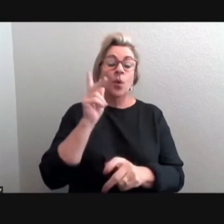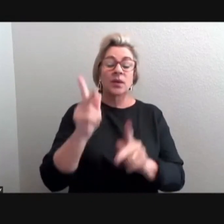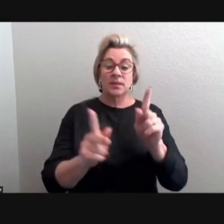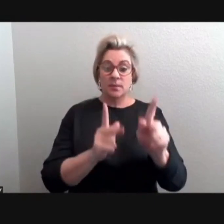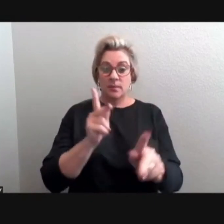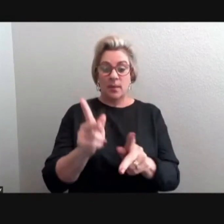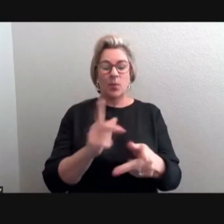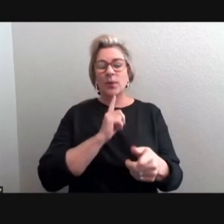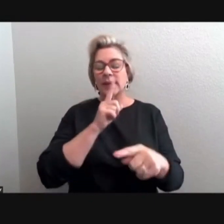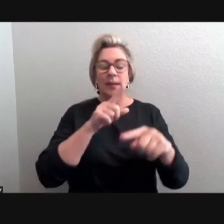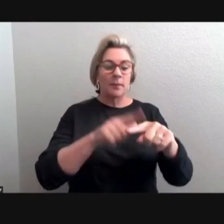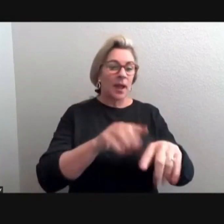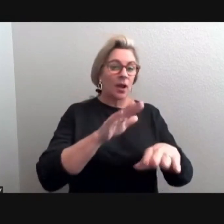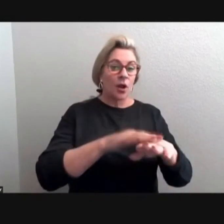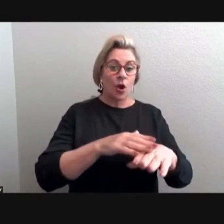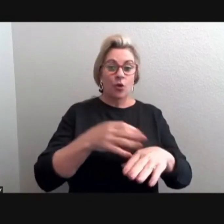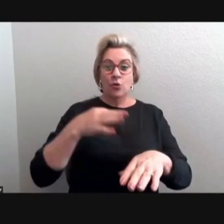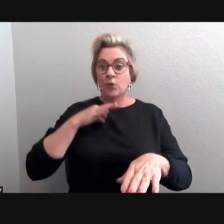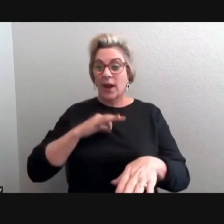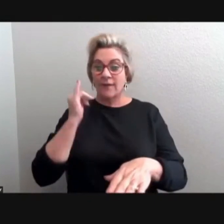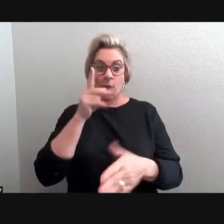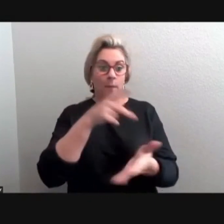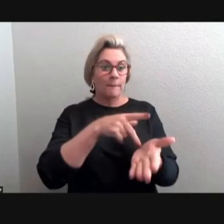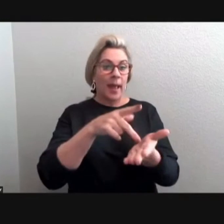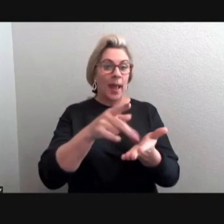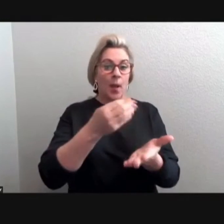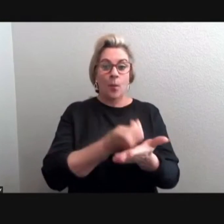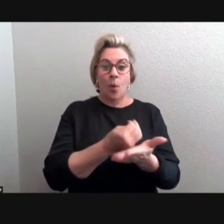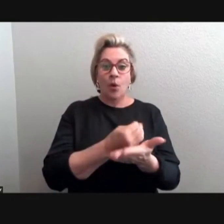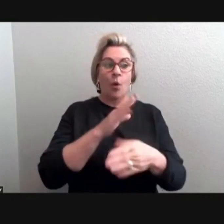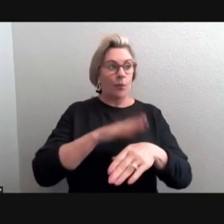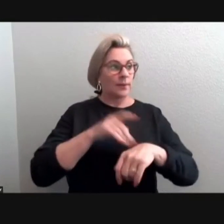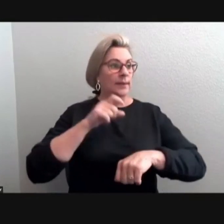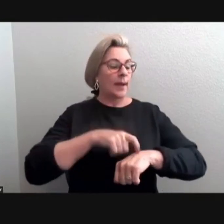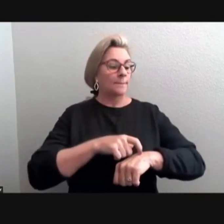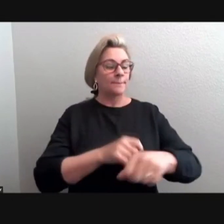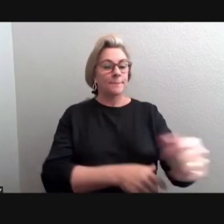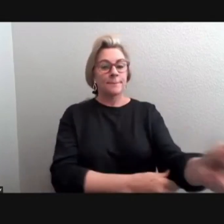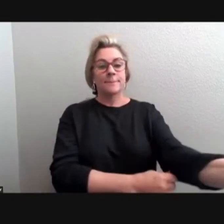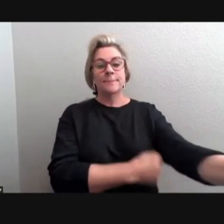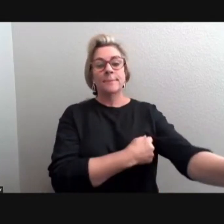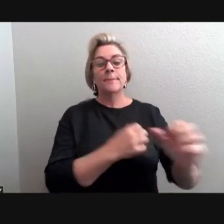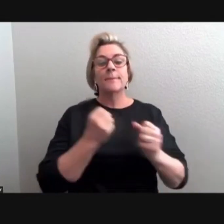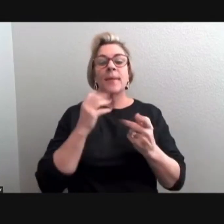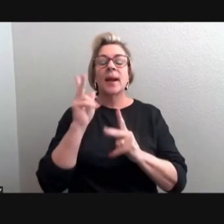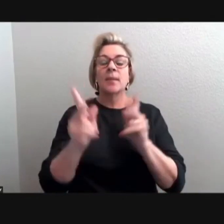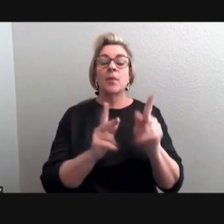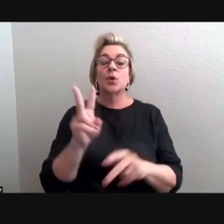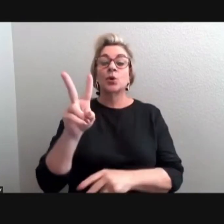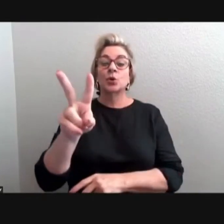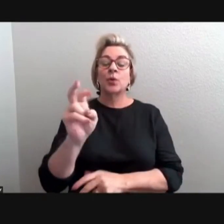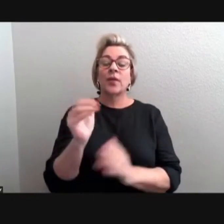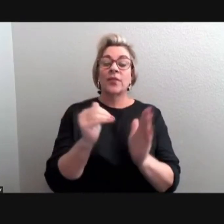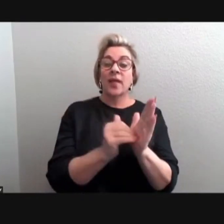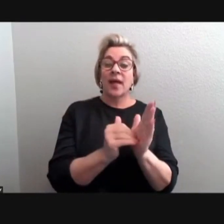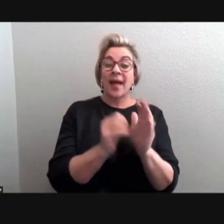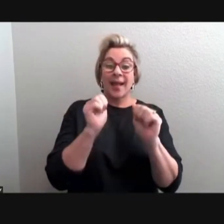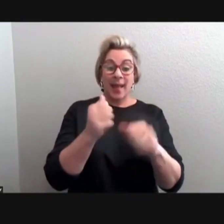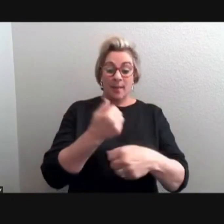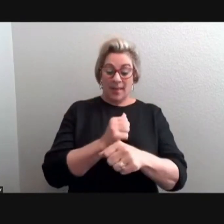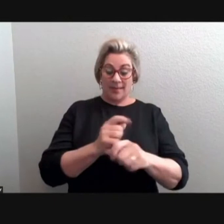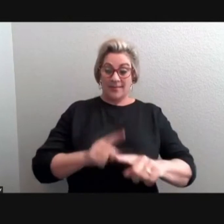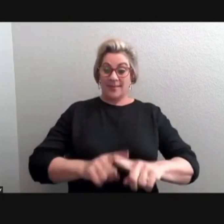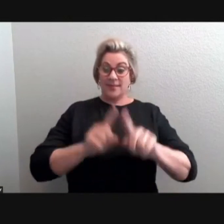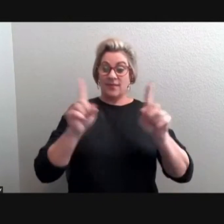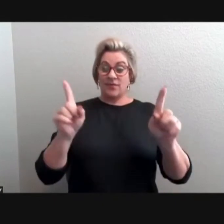depends on having good credit, but if you were paying your mortgage and you're on time, for many folks, that 200,000 it can be the difference between